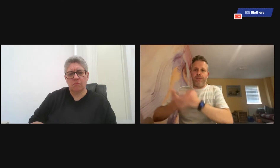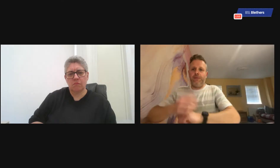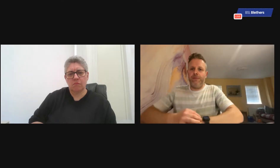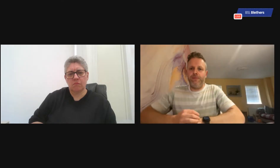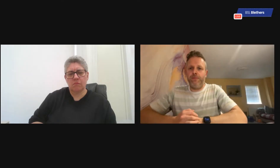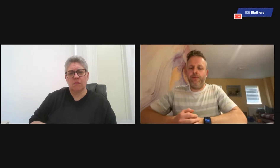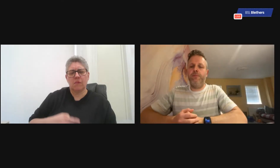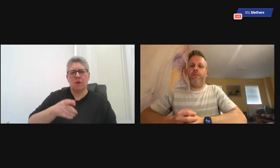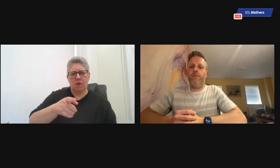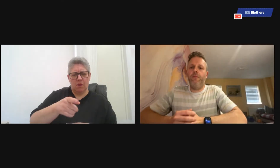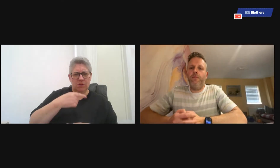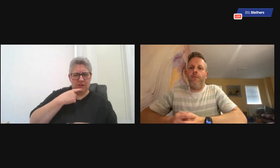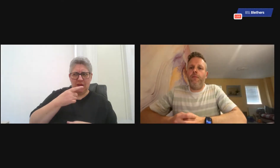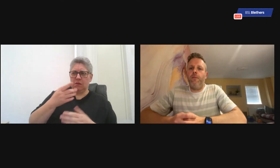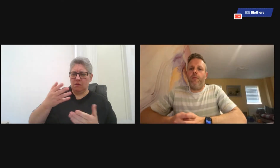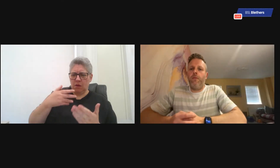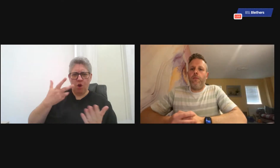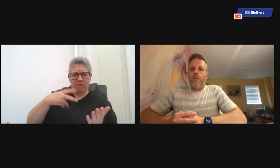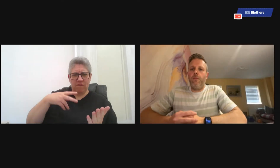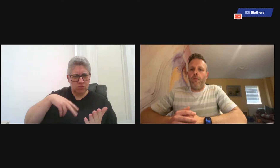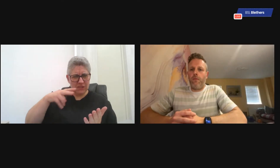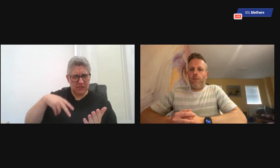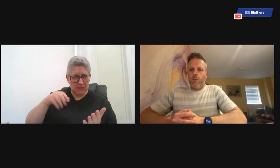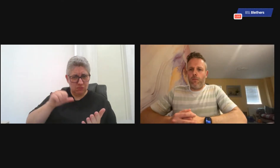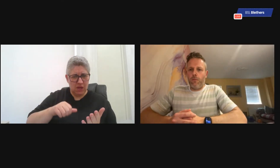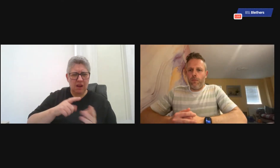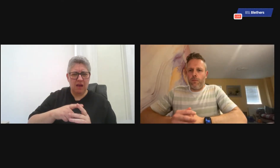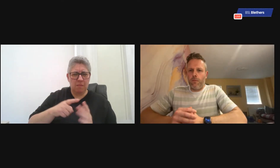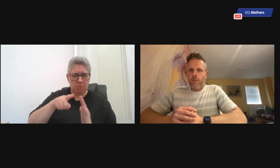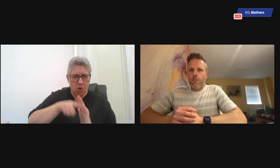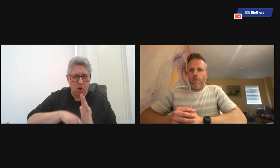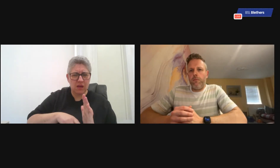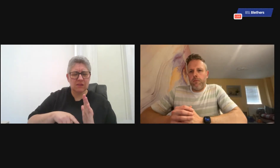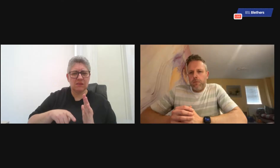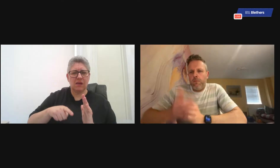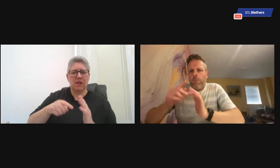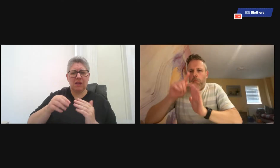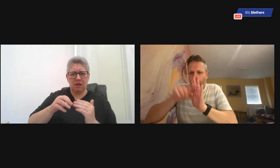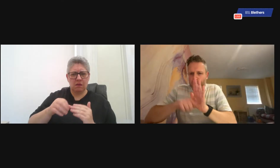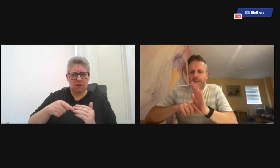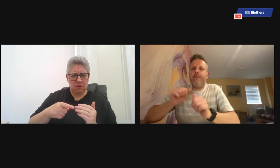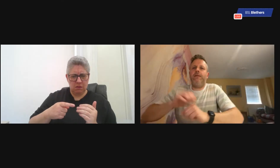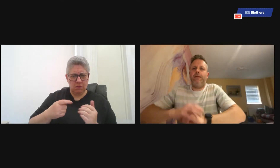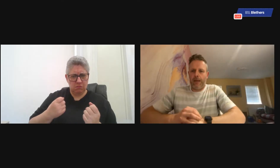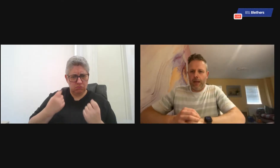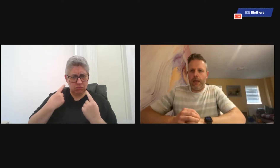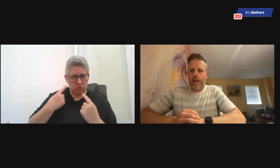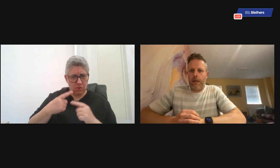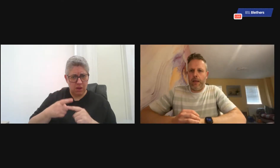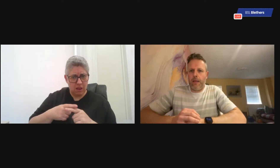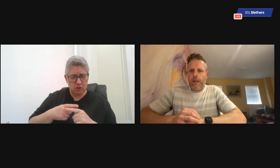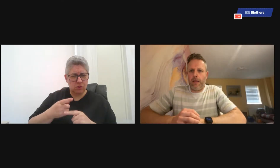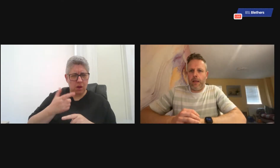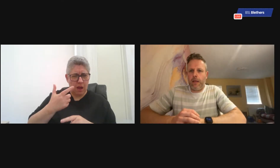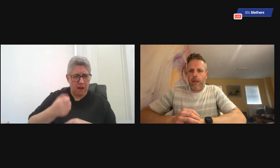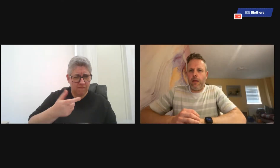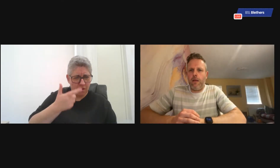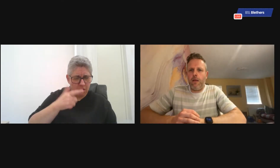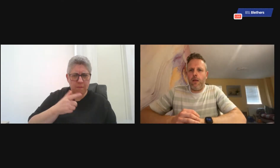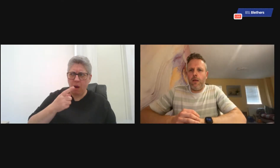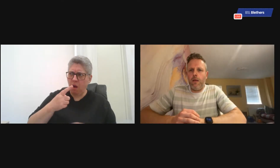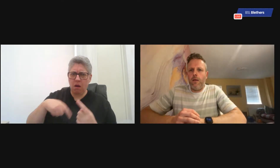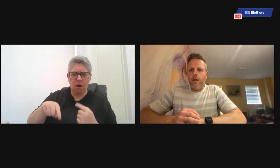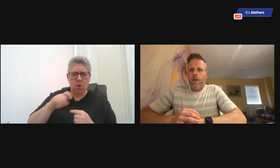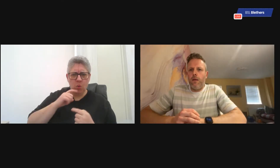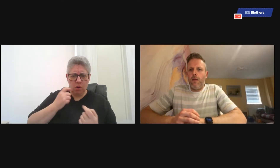this folder of evidence that you're able to provide finally through that application process to show that you've provided